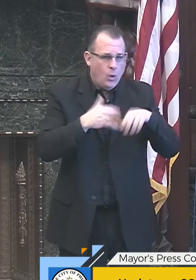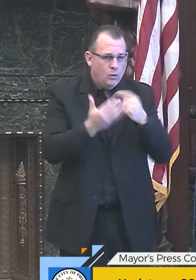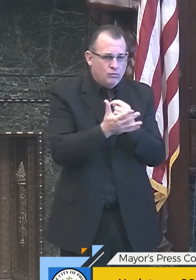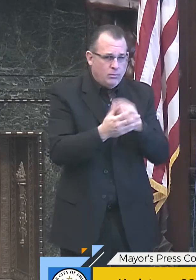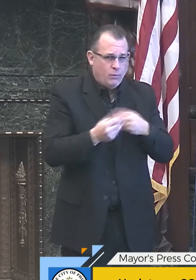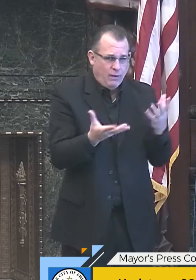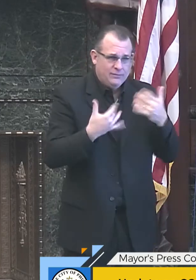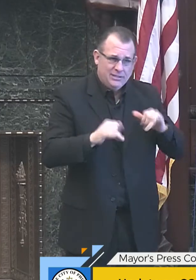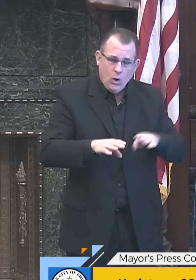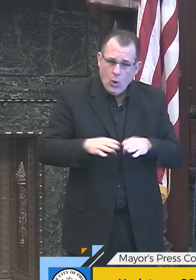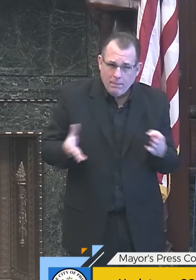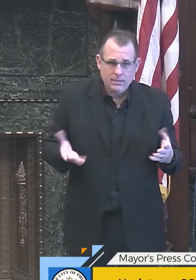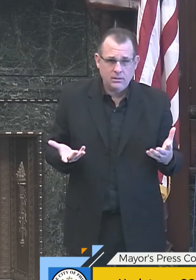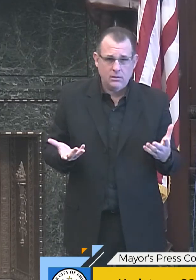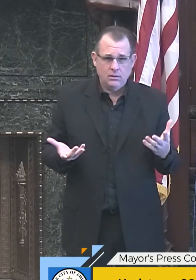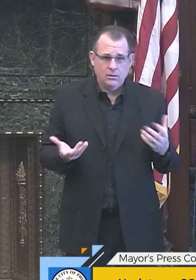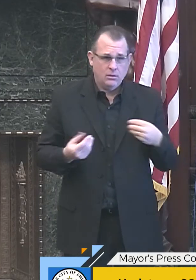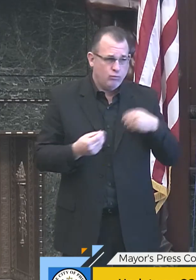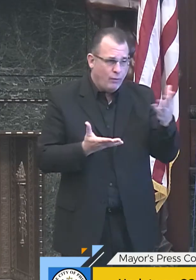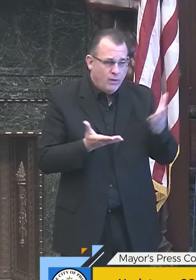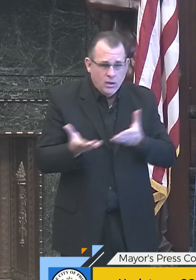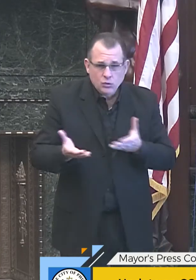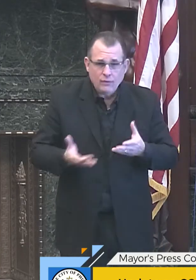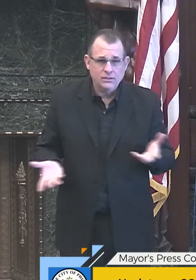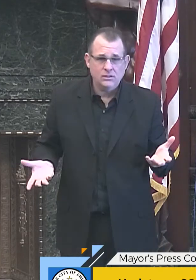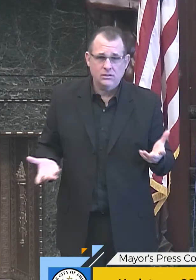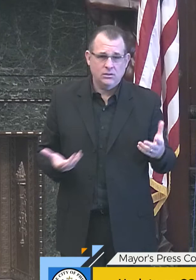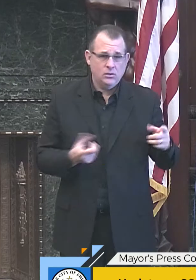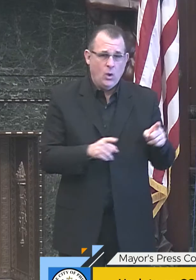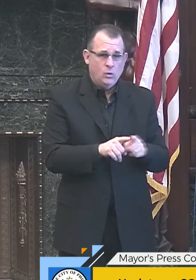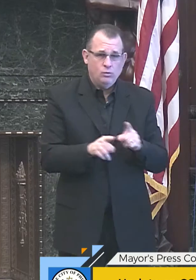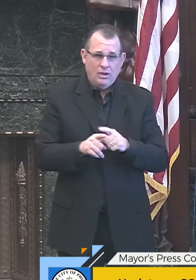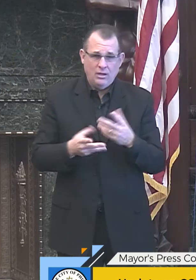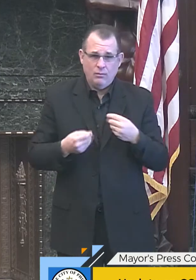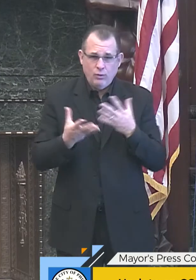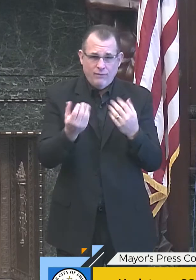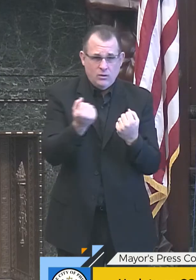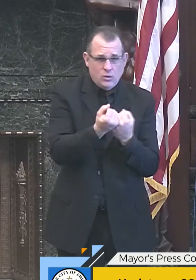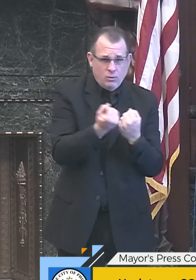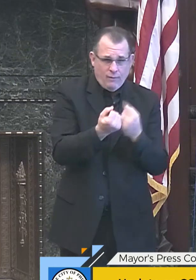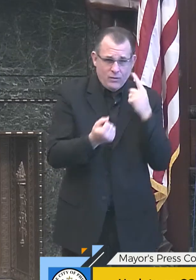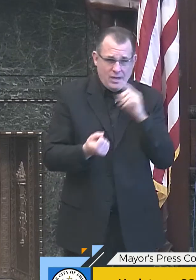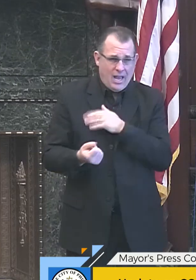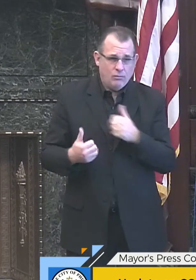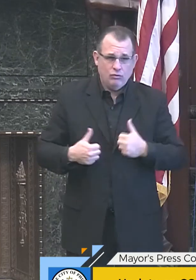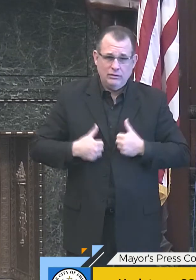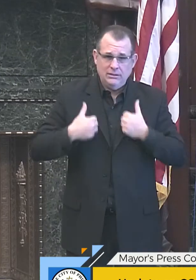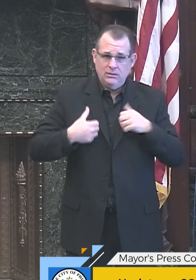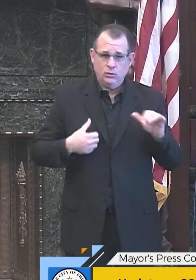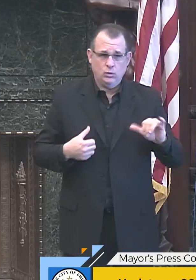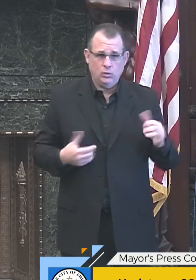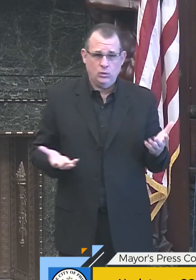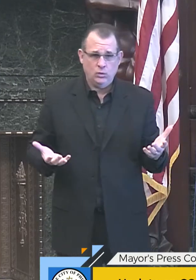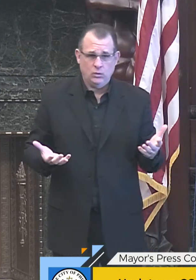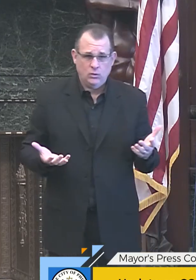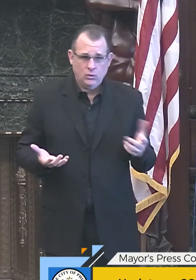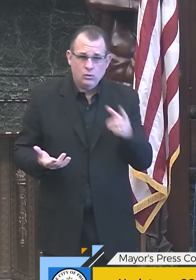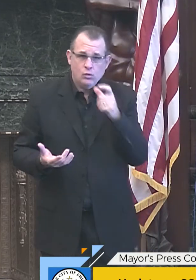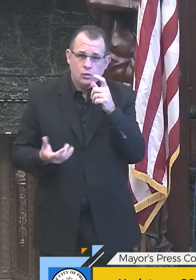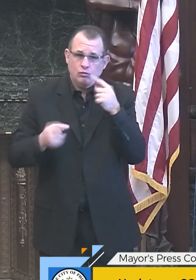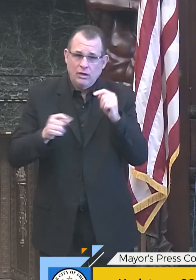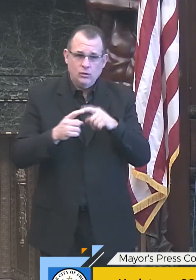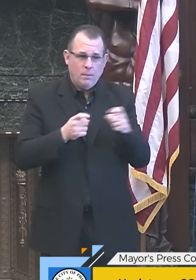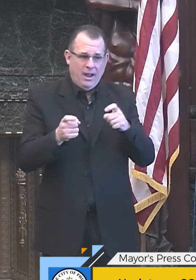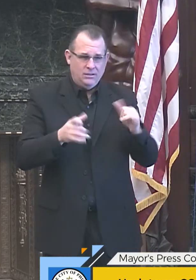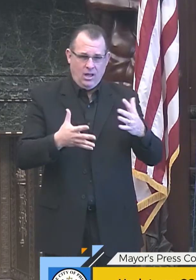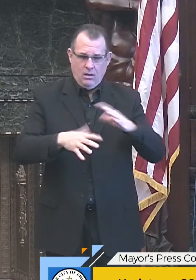open and providing services, as well as providing support for our residents who are trying to manage and